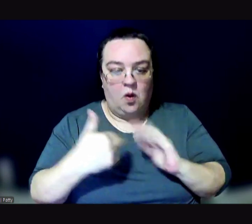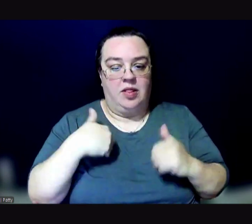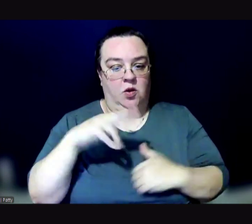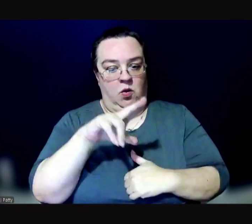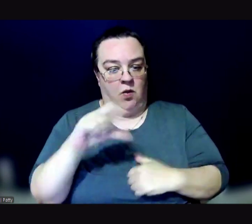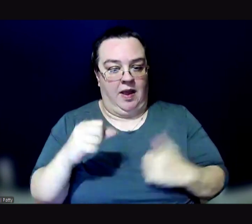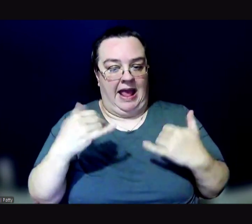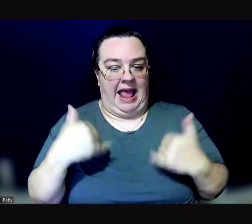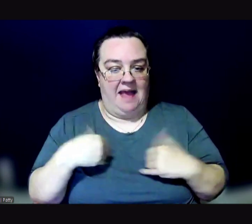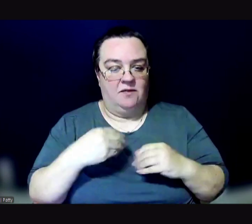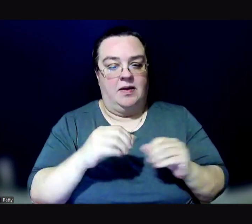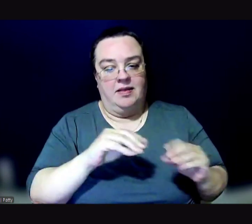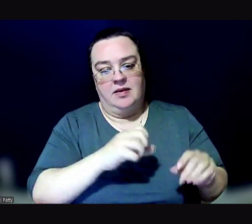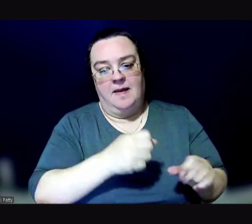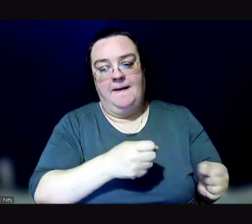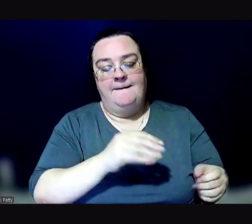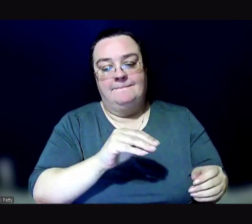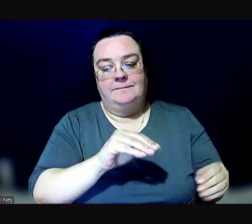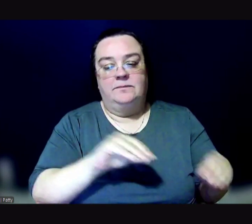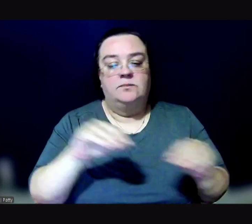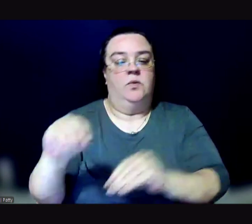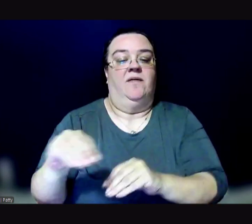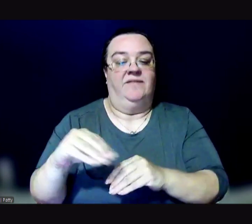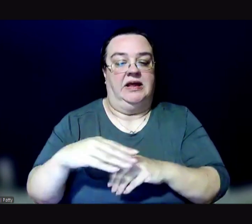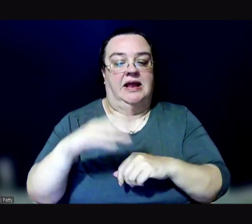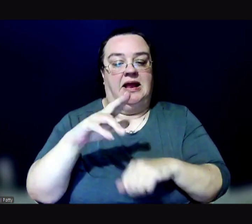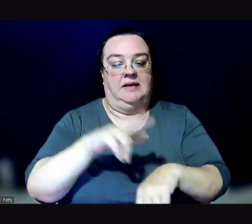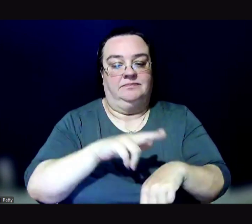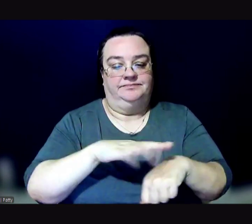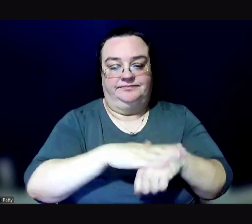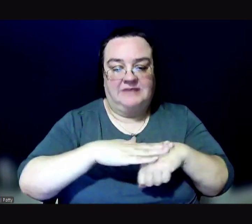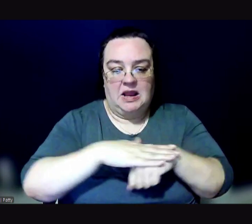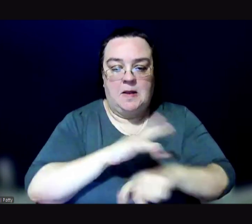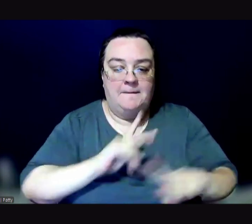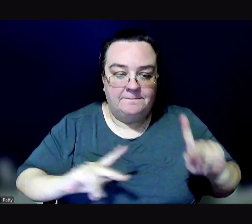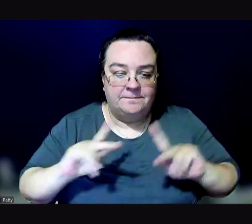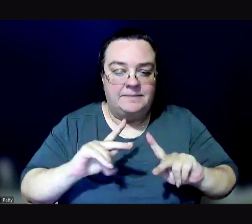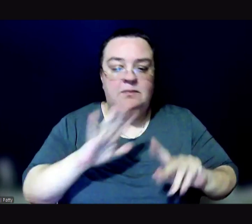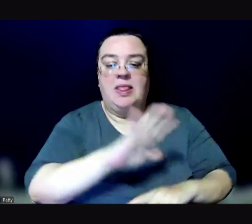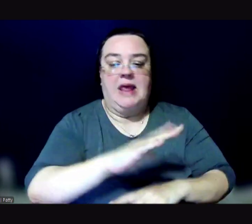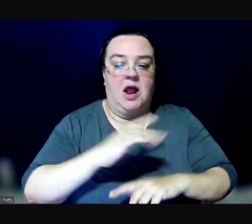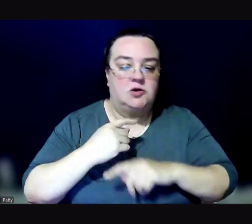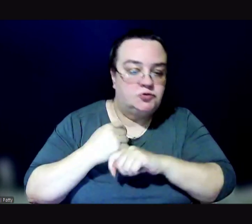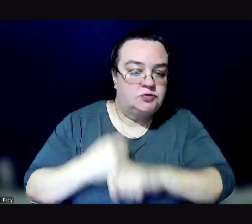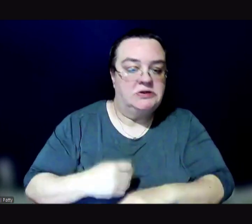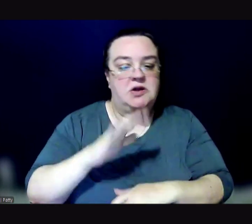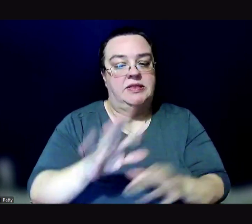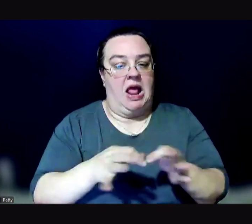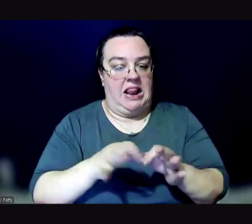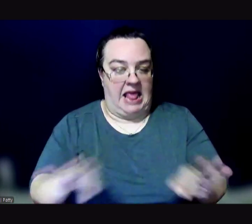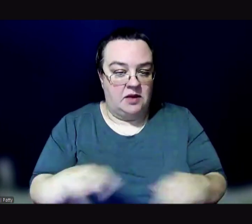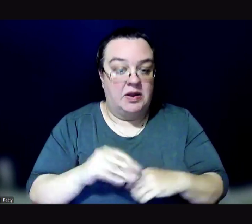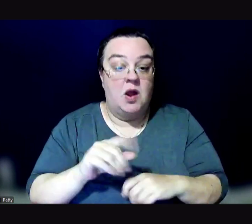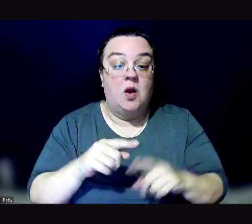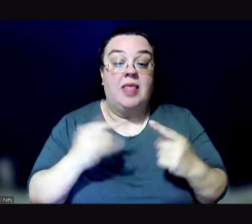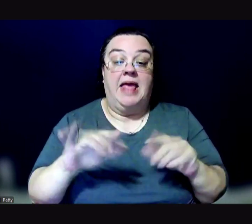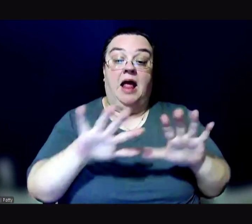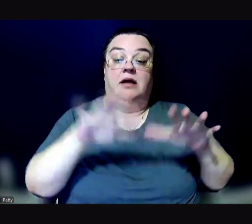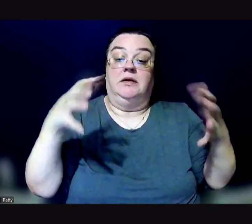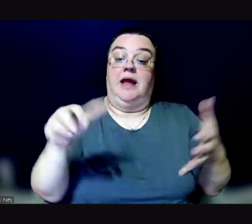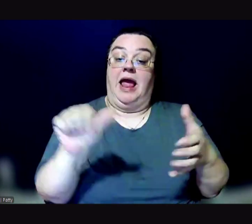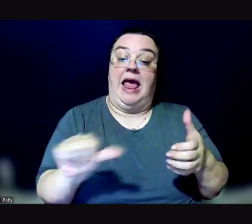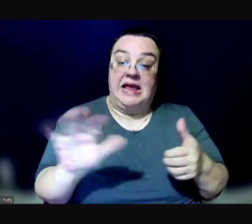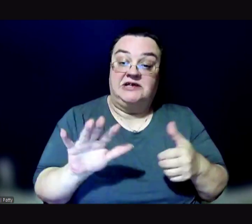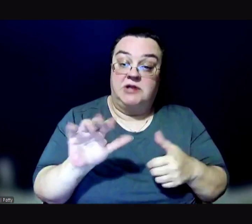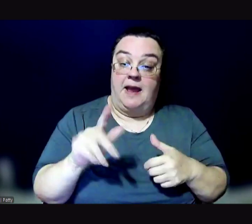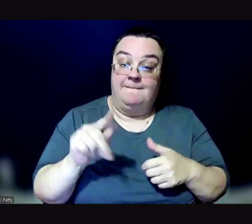and people. And whereas the umbrella term of Asian Pacific American does not fully characterize